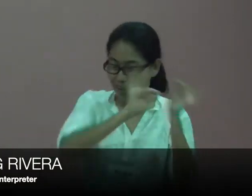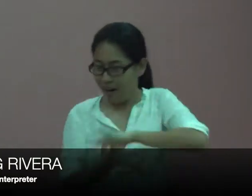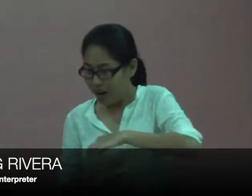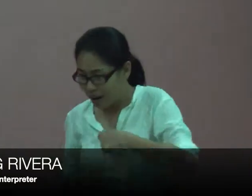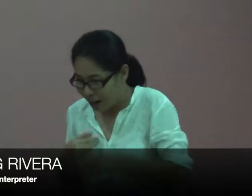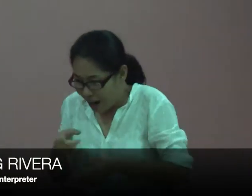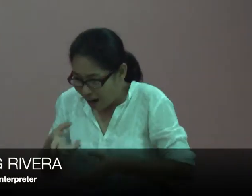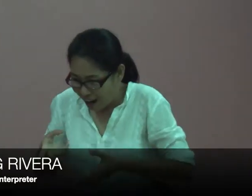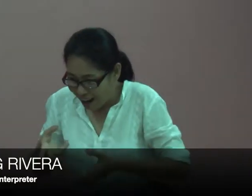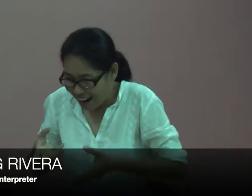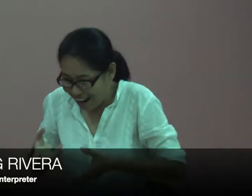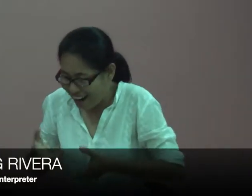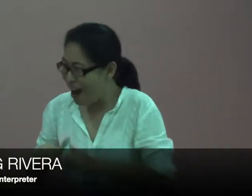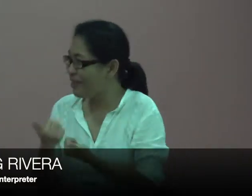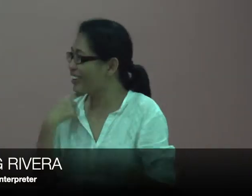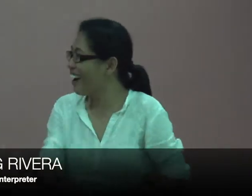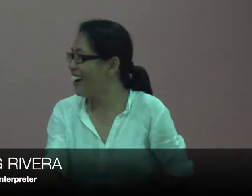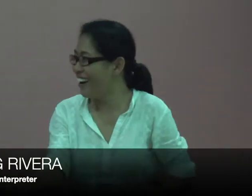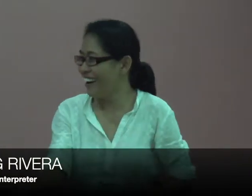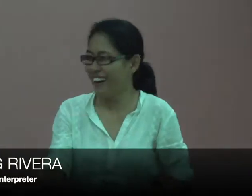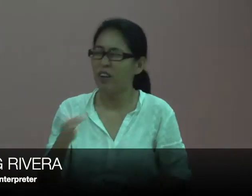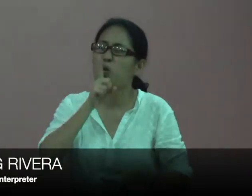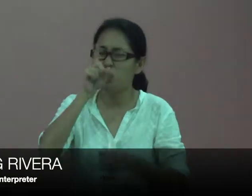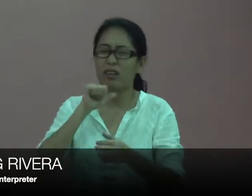scream and he raped you? Ganun. Pag